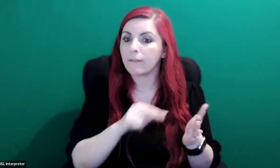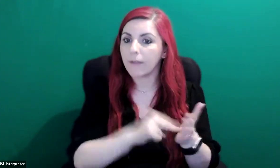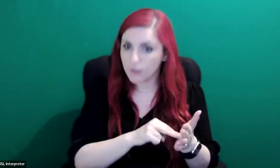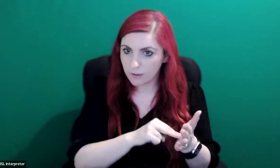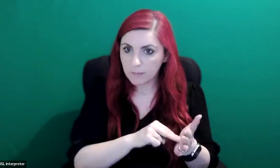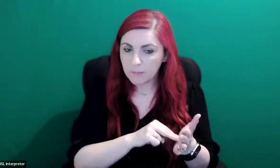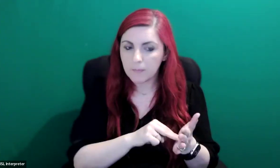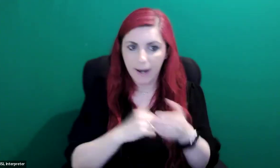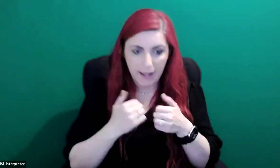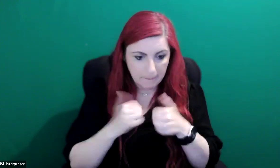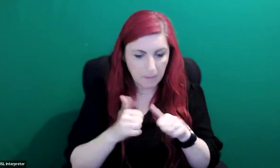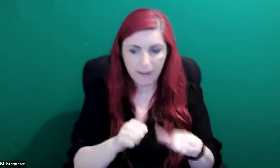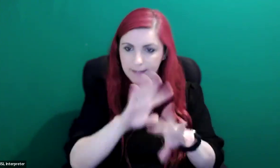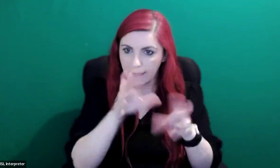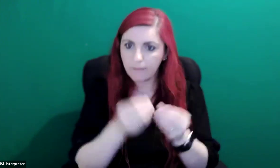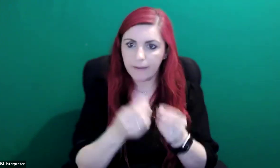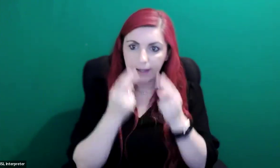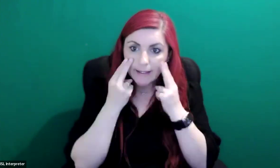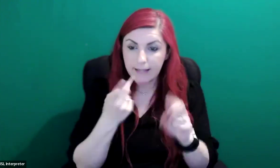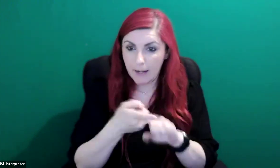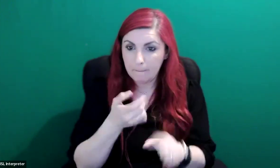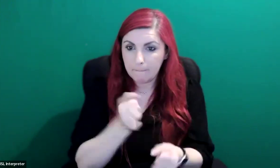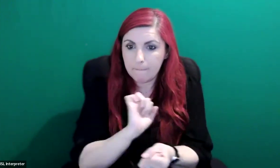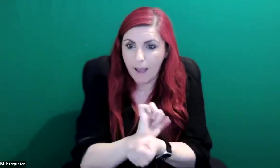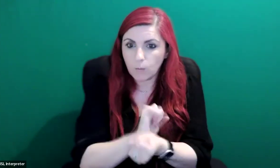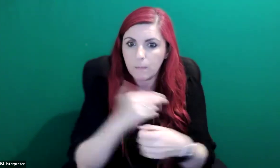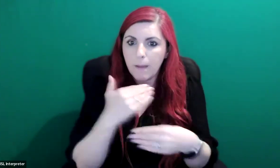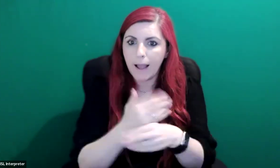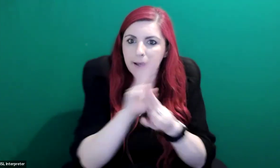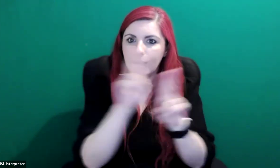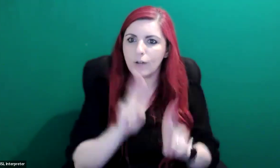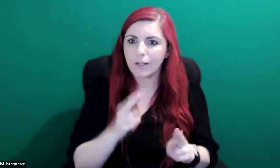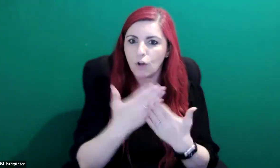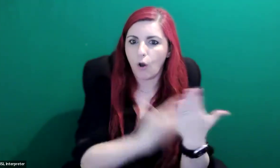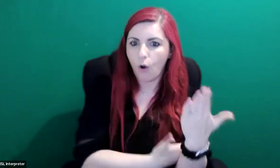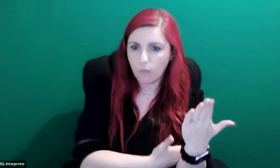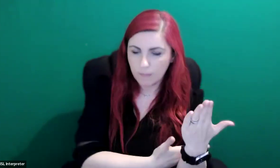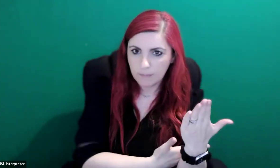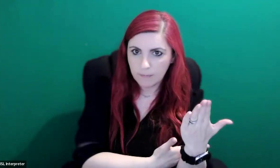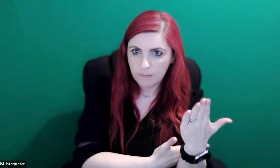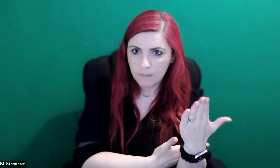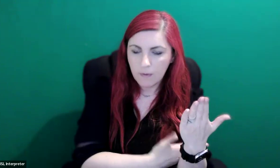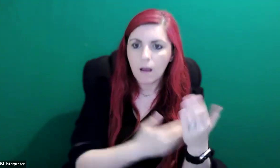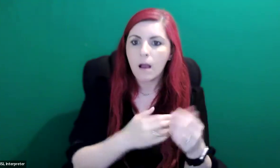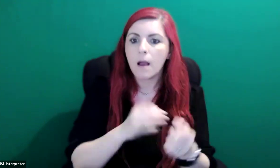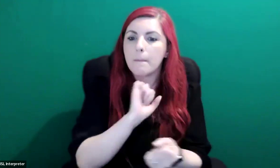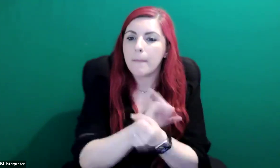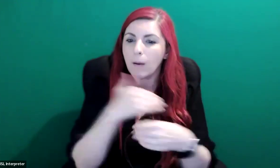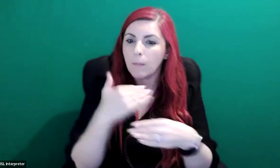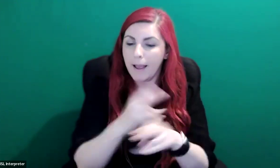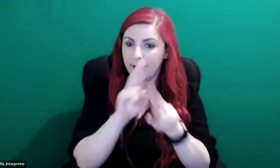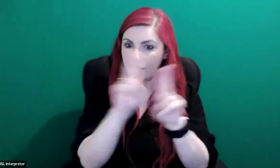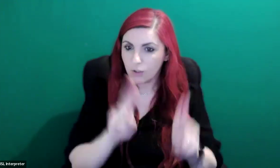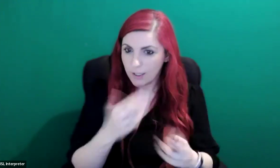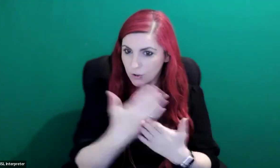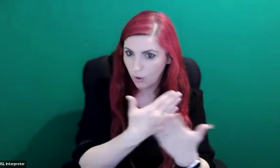follow the convention, and it is bound by it in international law. Being bound in international law is one thing, but